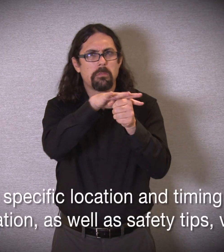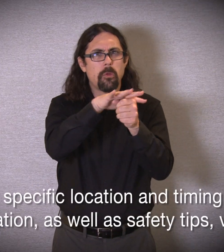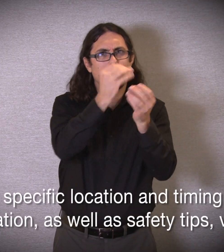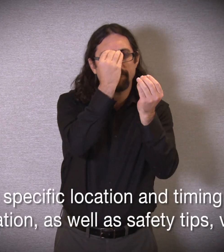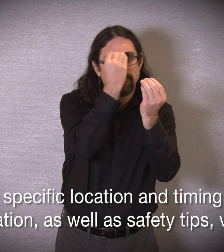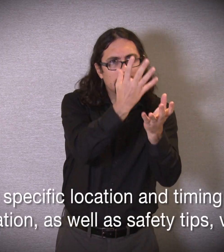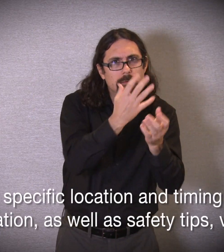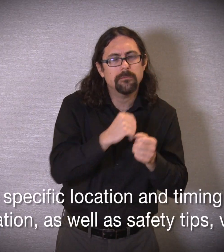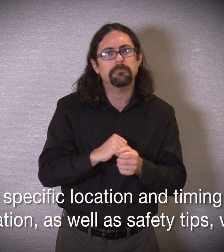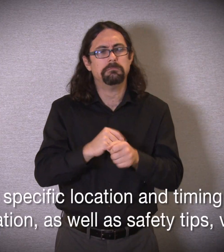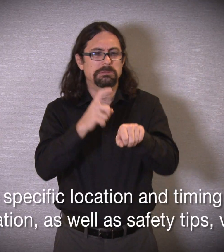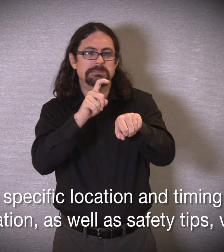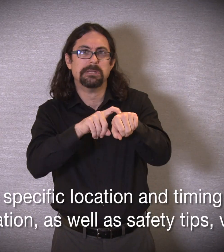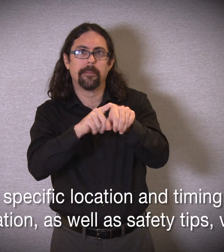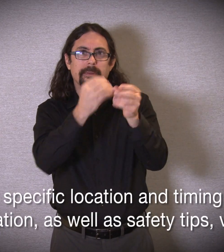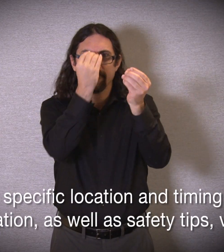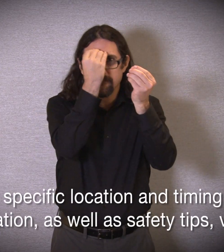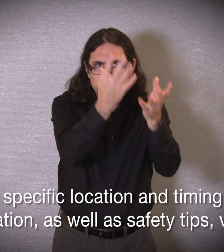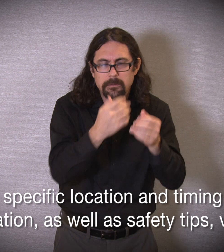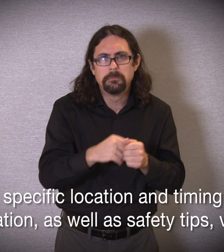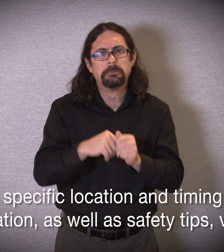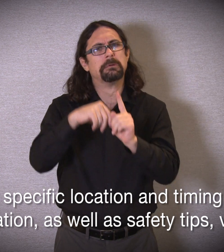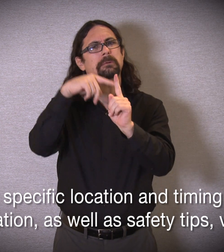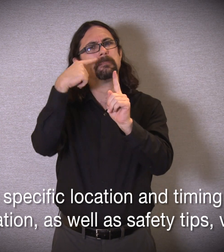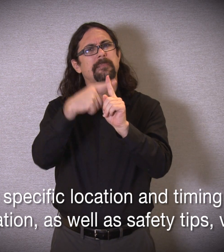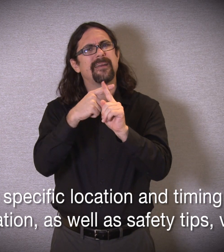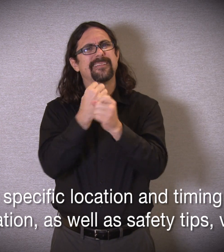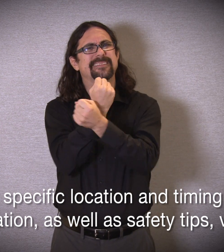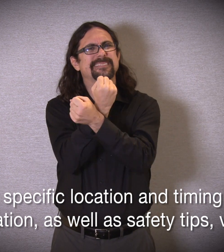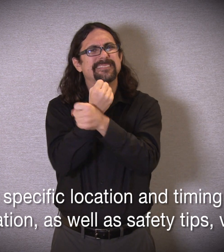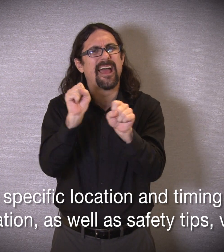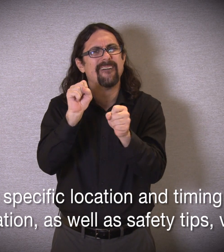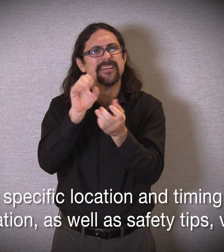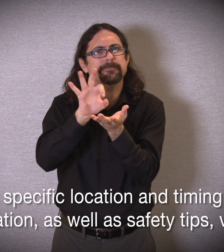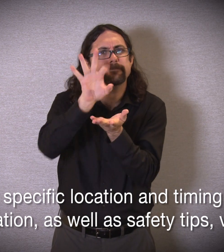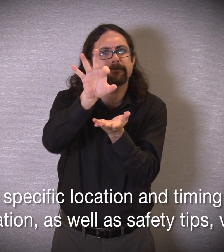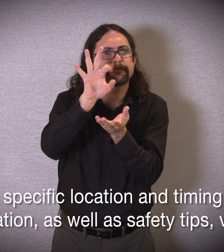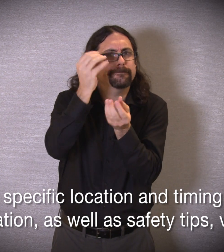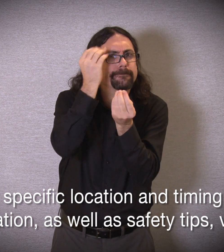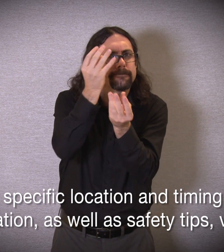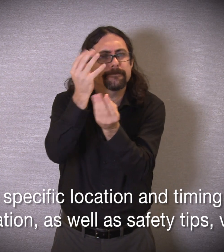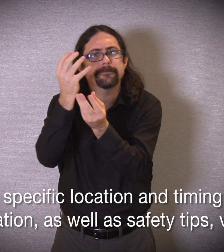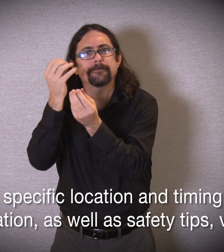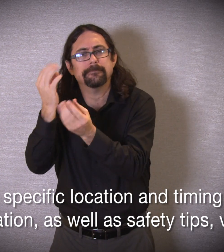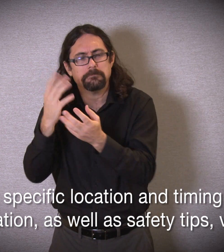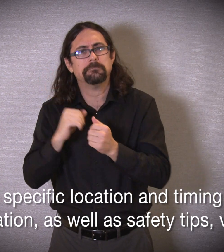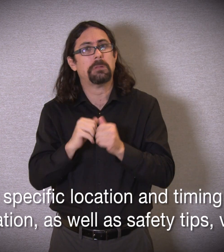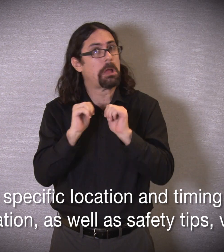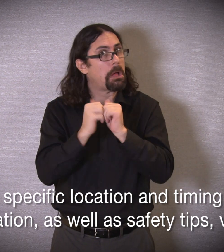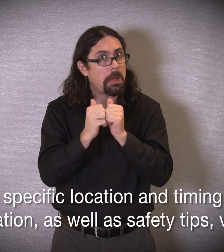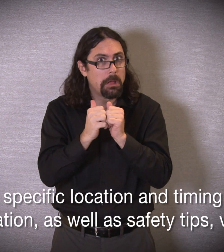For specific location and timing information, as well as safety tips, visit